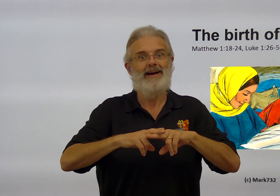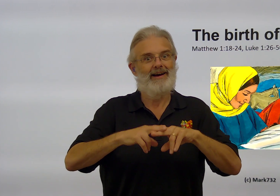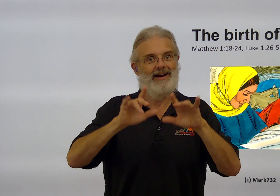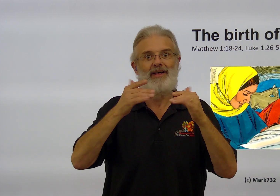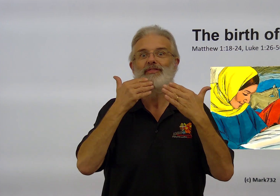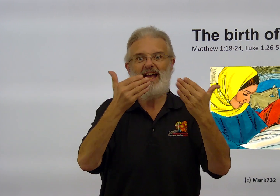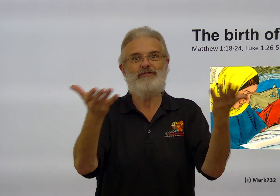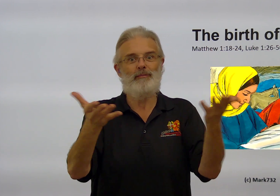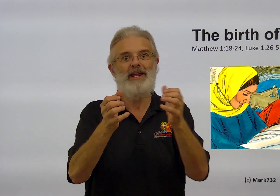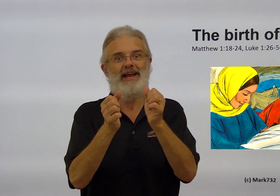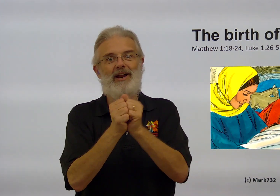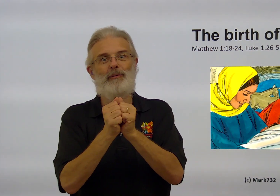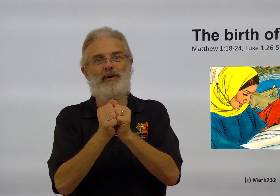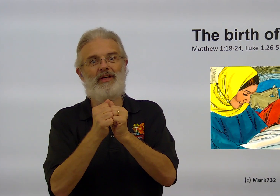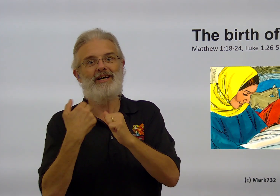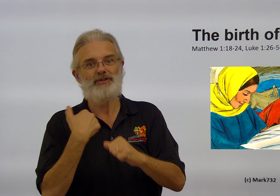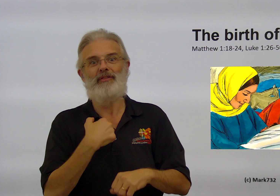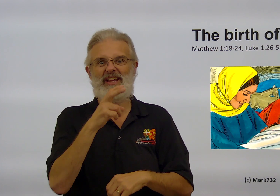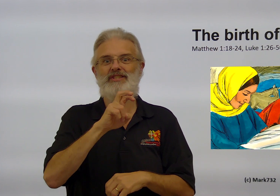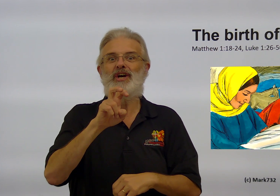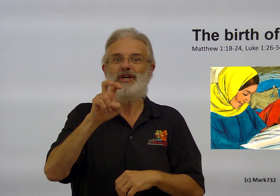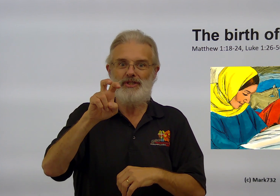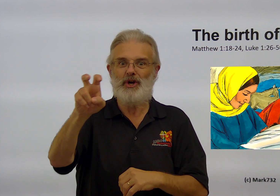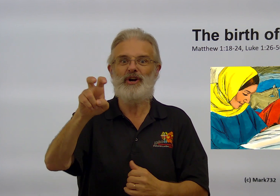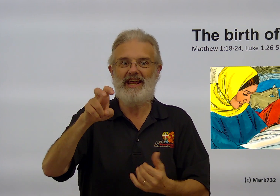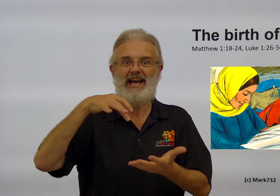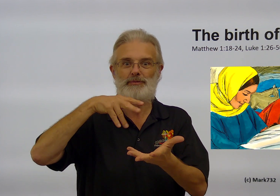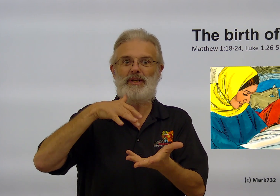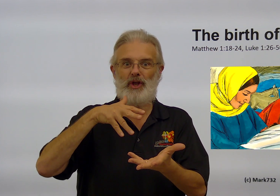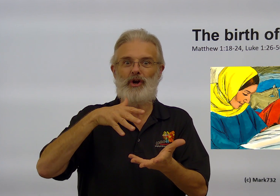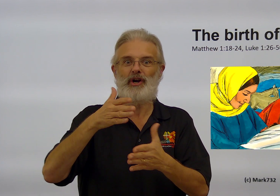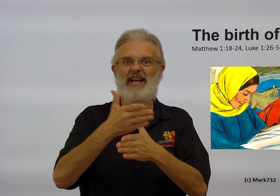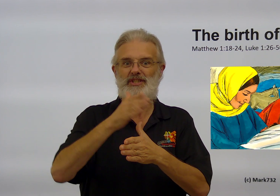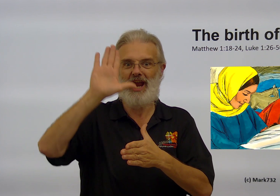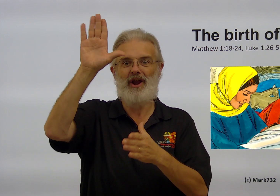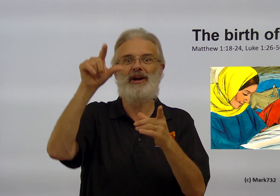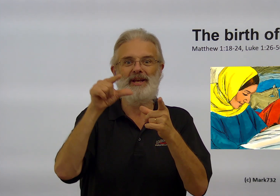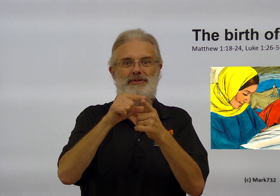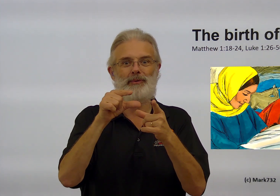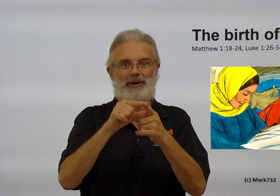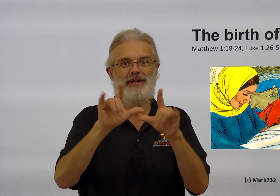Thanks for being here with us on this journey as we learn and share His Word.